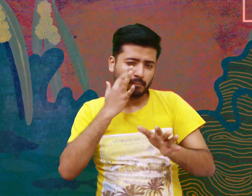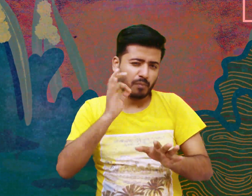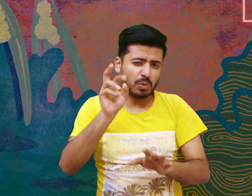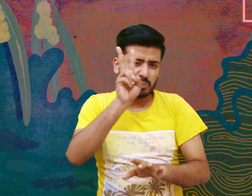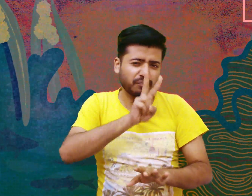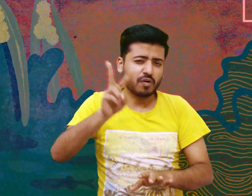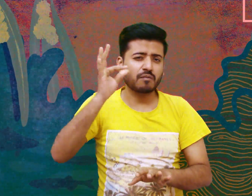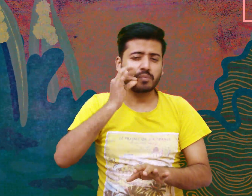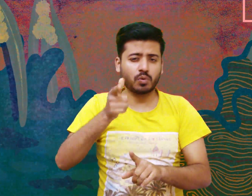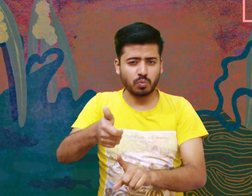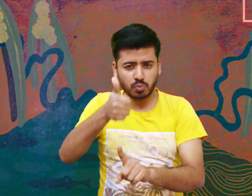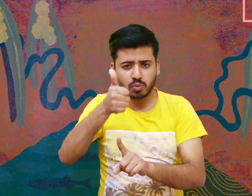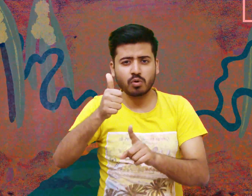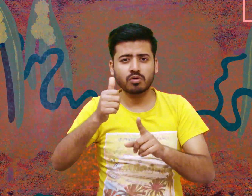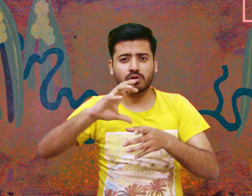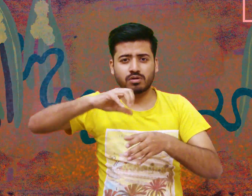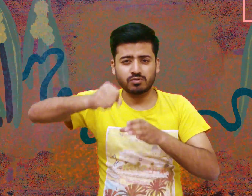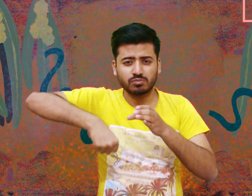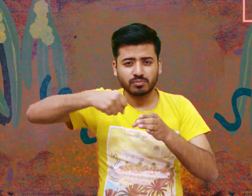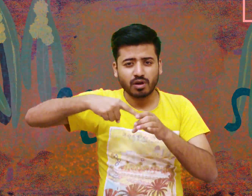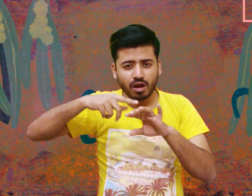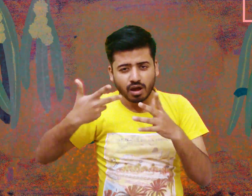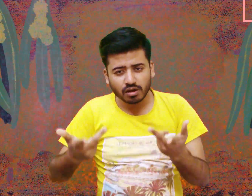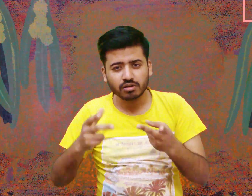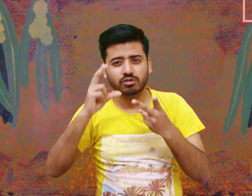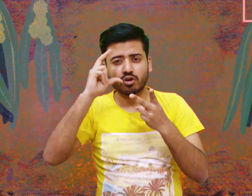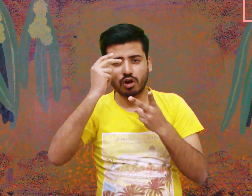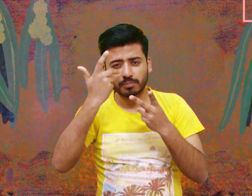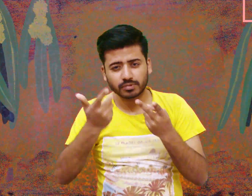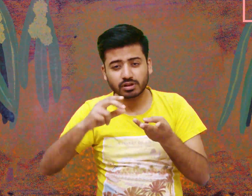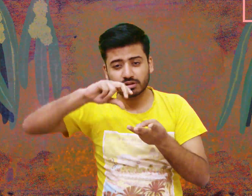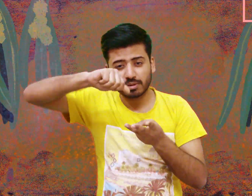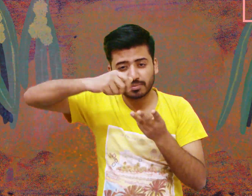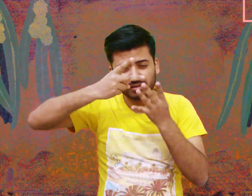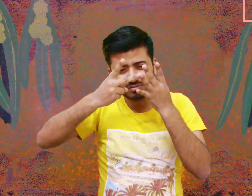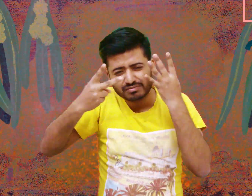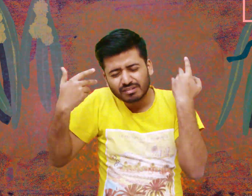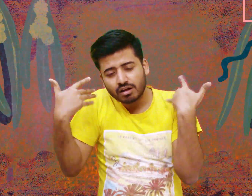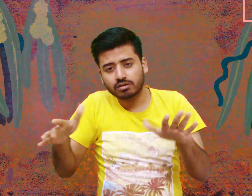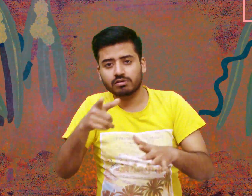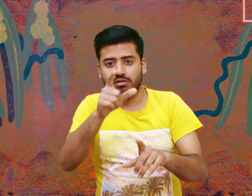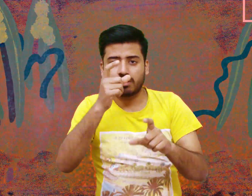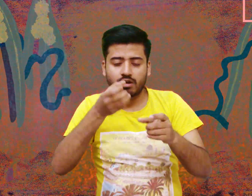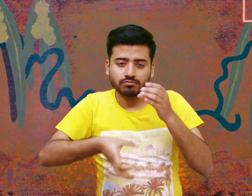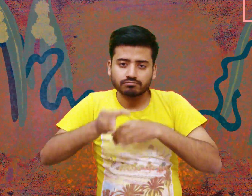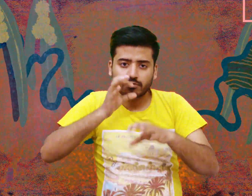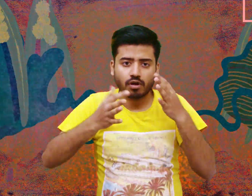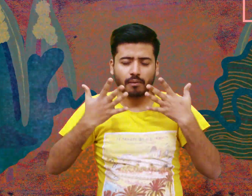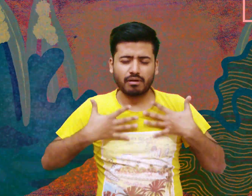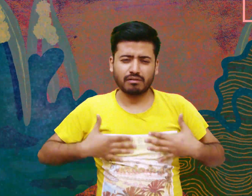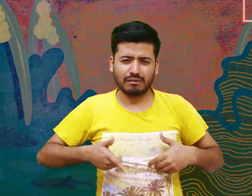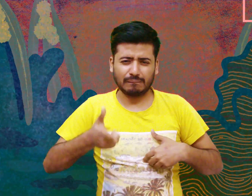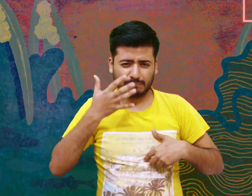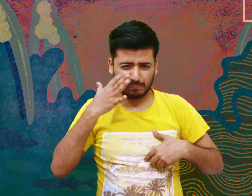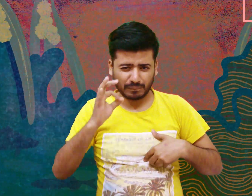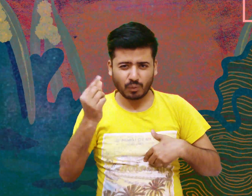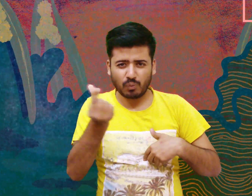was horrified. She tried everything, brushing extra hard, using special whitening toothpaste, even rinsing